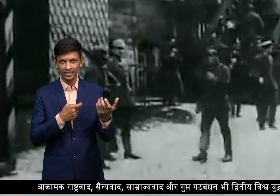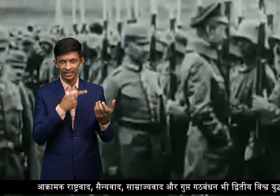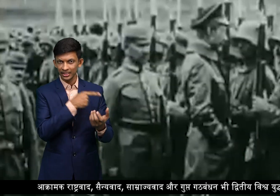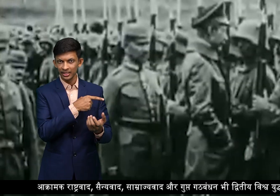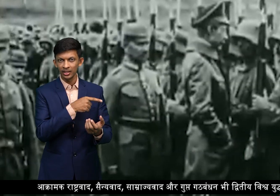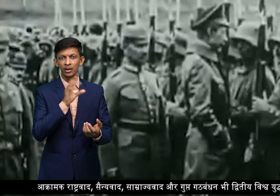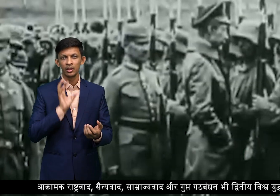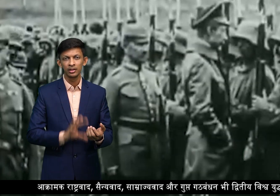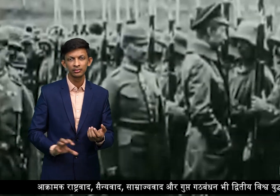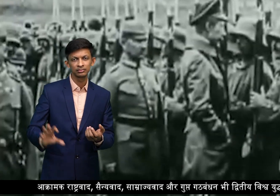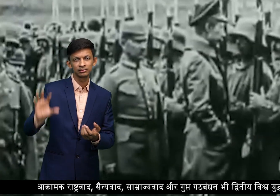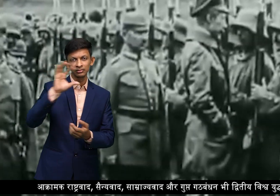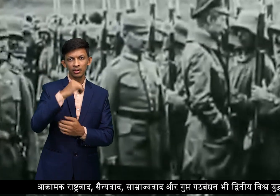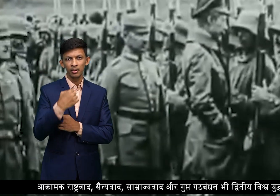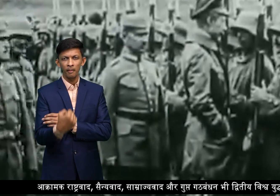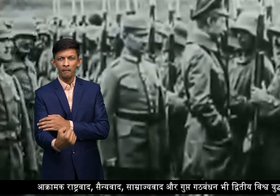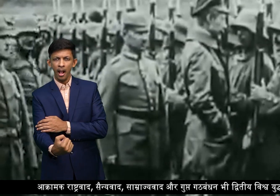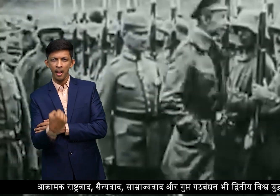militarism,